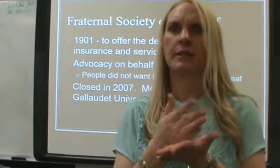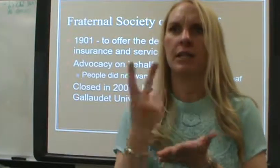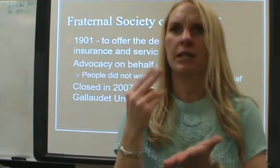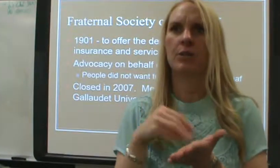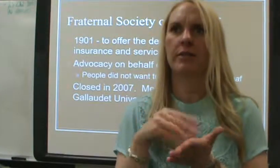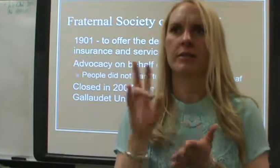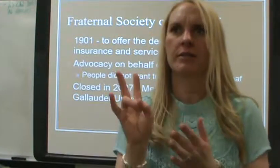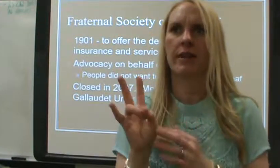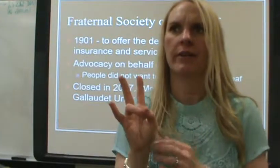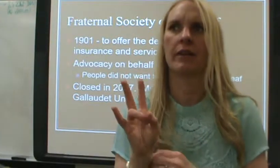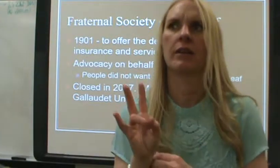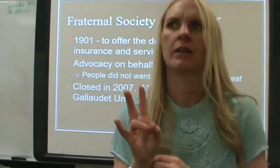in 2007?